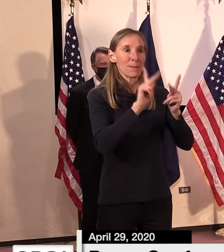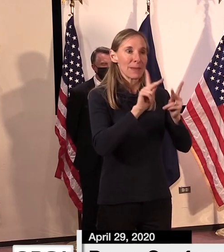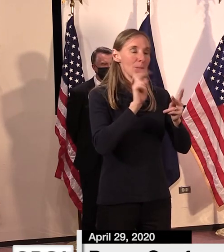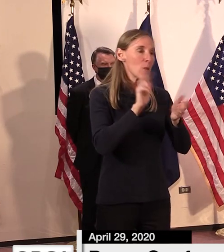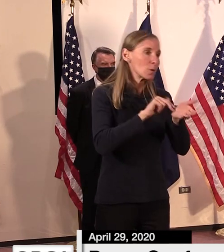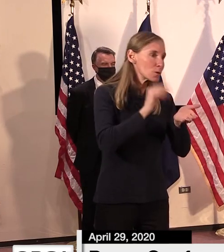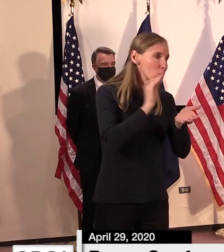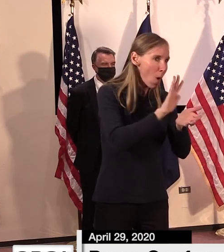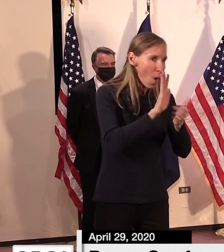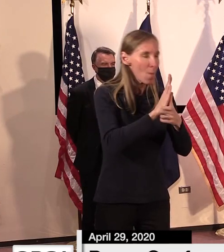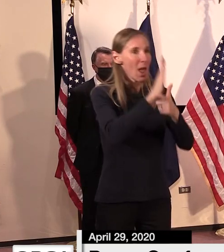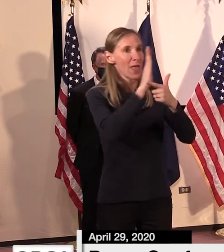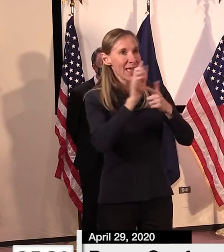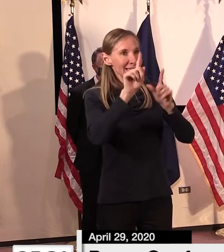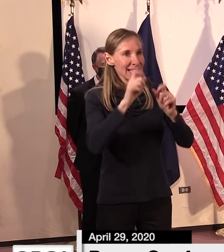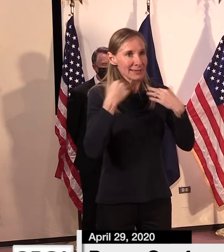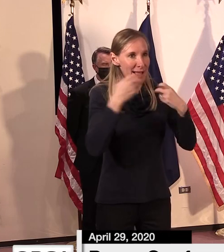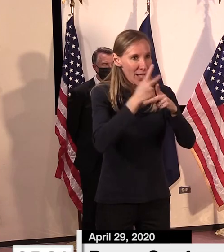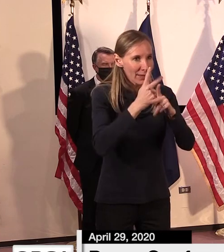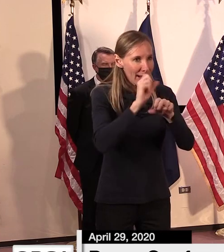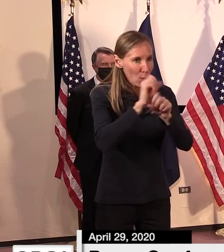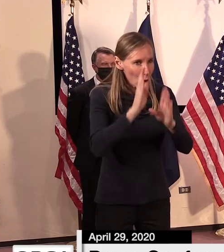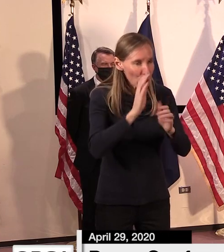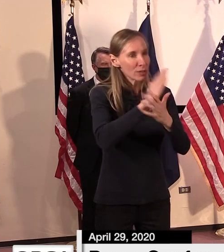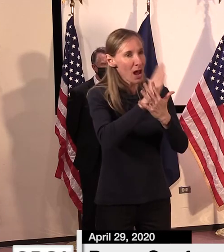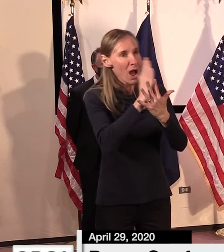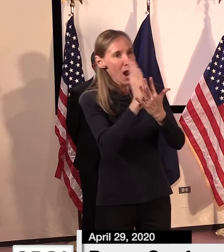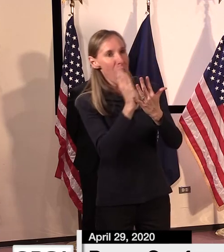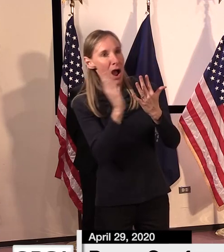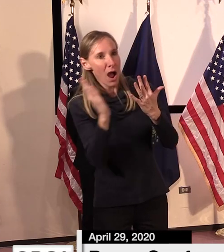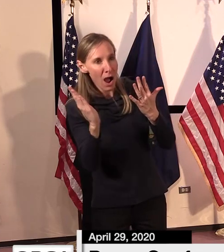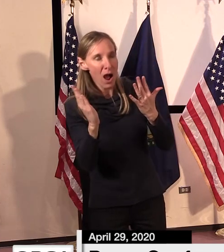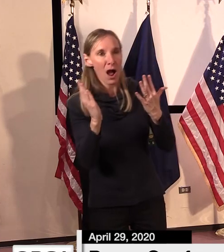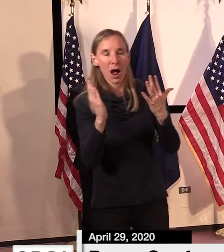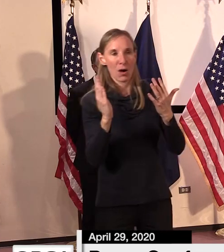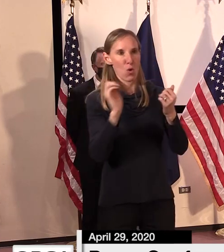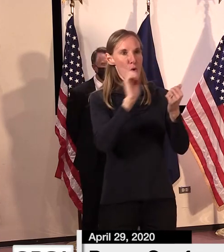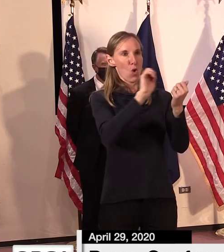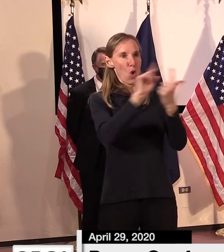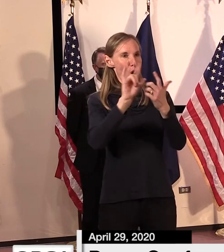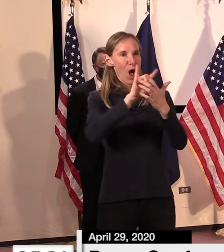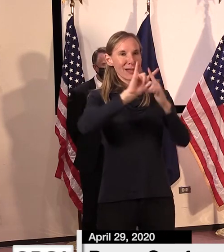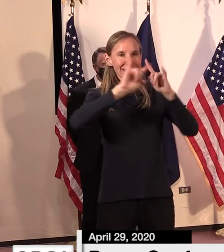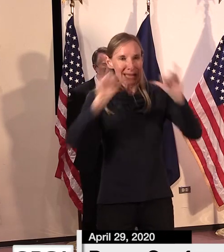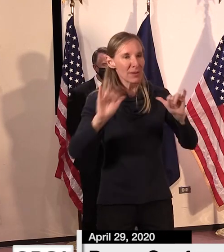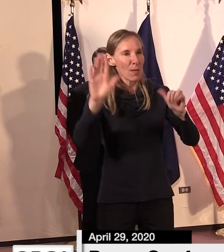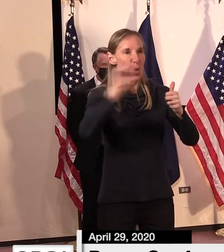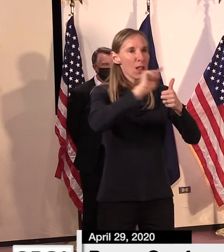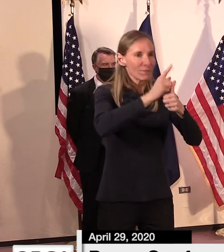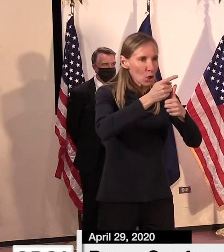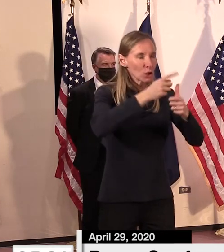be phased in over the next few weeks with health alert notifications forthcoming.